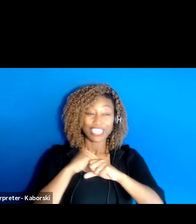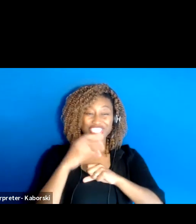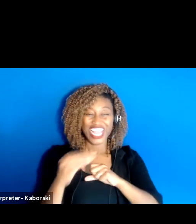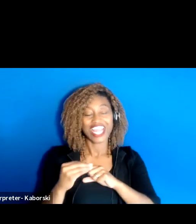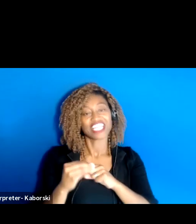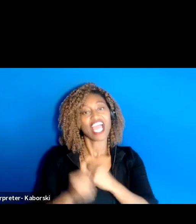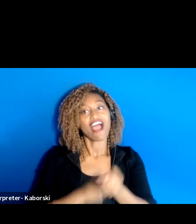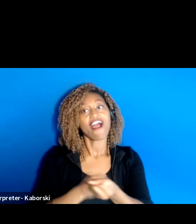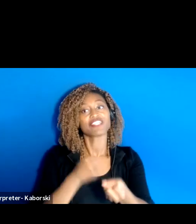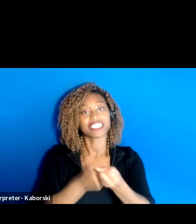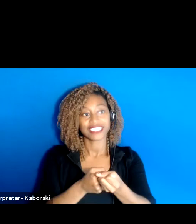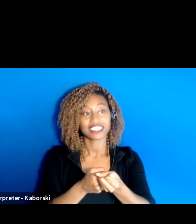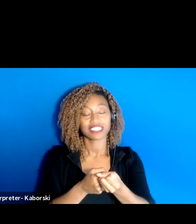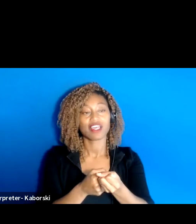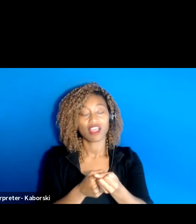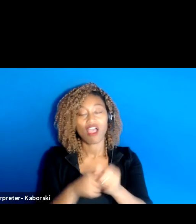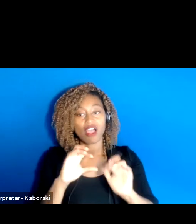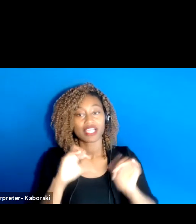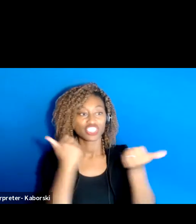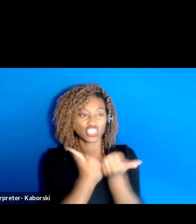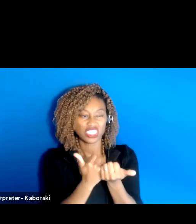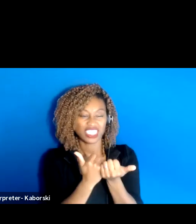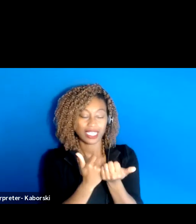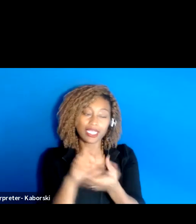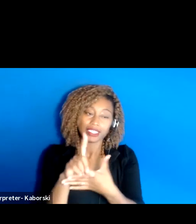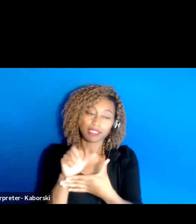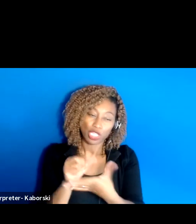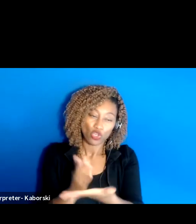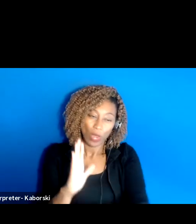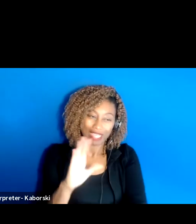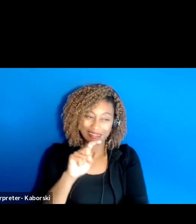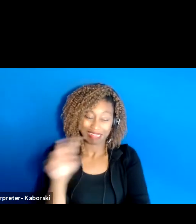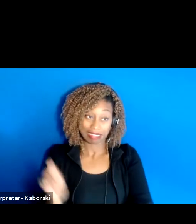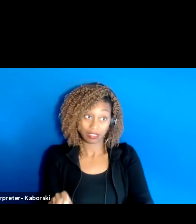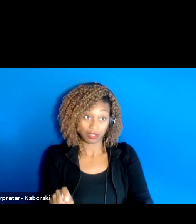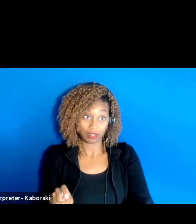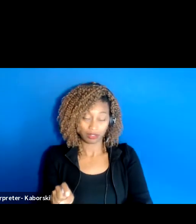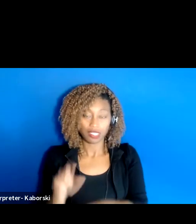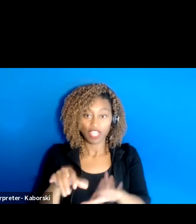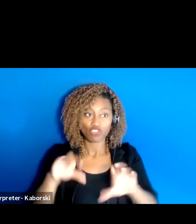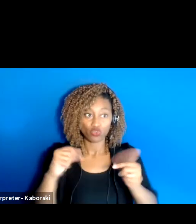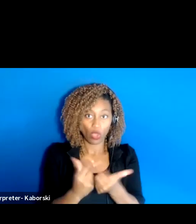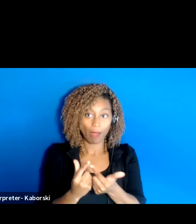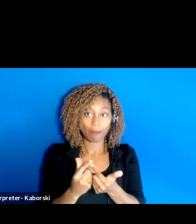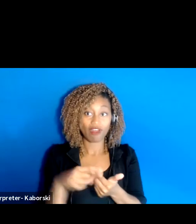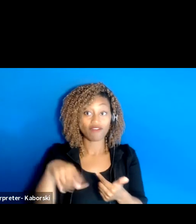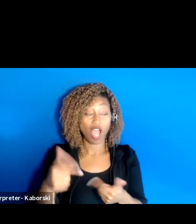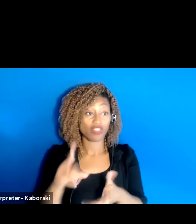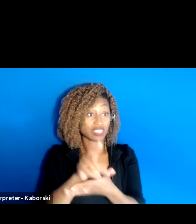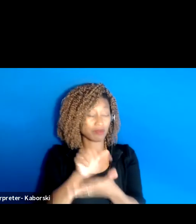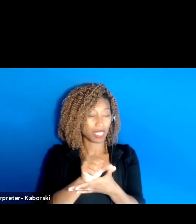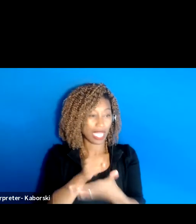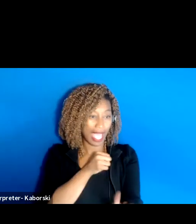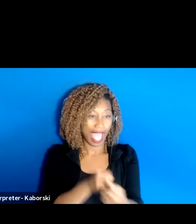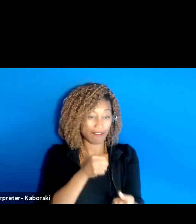advocacy agency, which is Disability Rights Texas, and a group of other disability